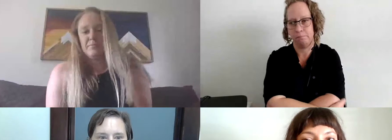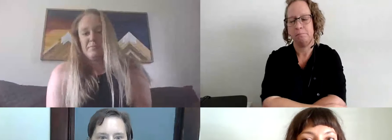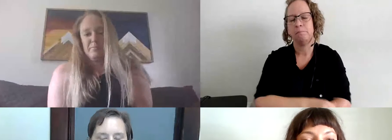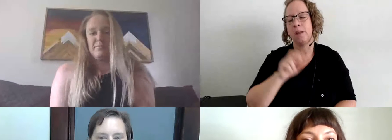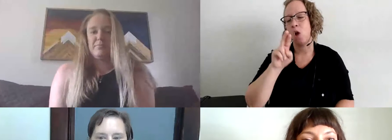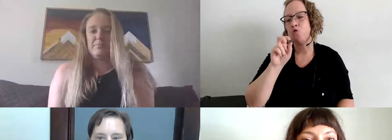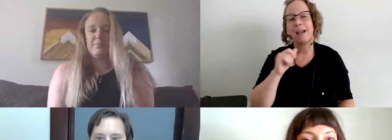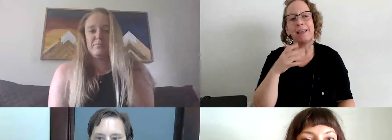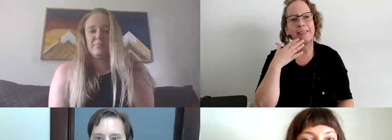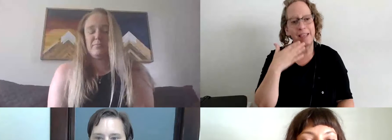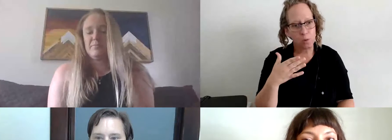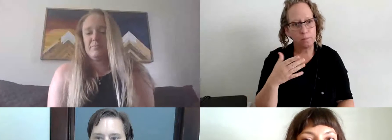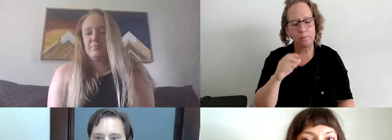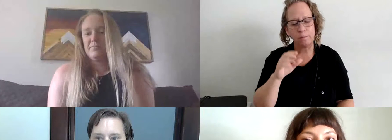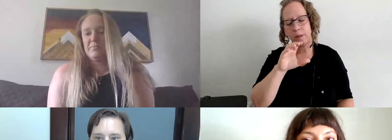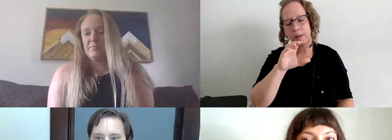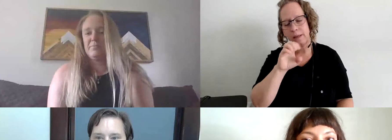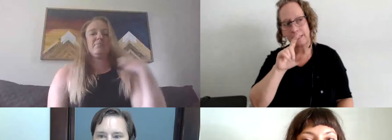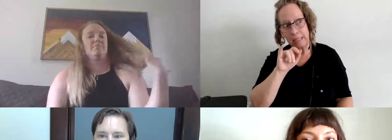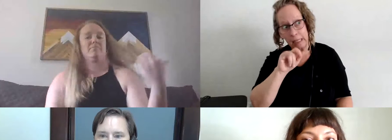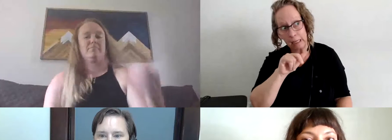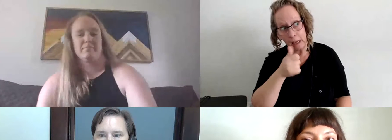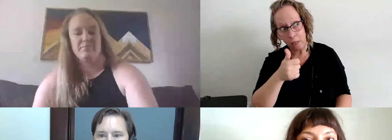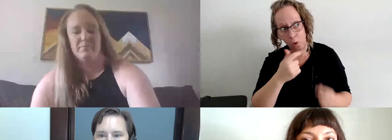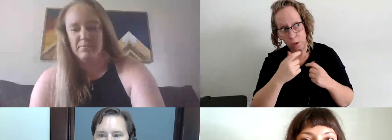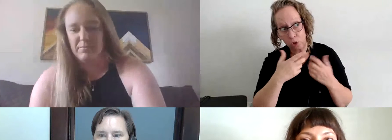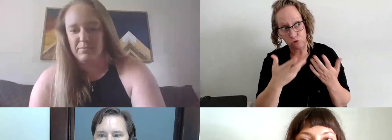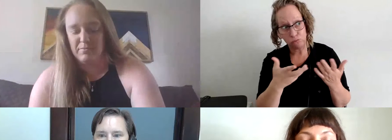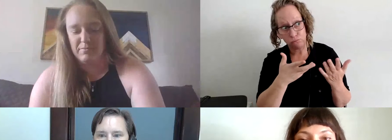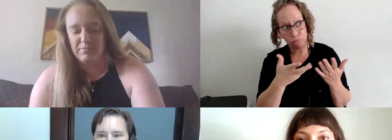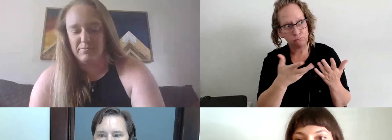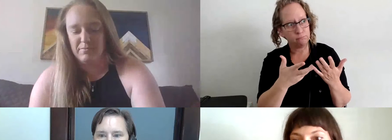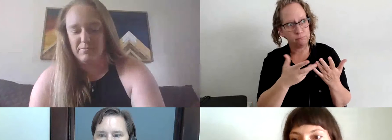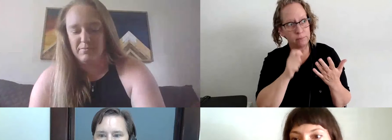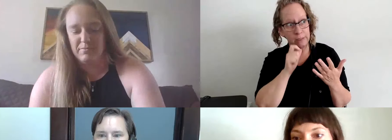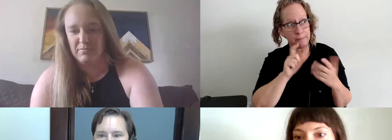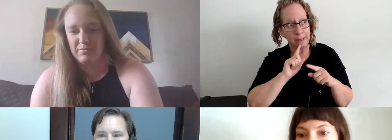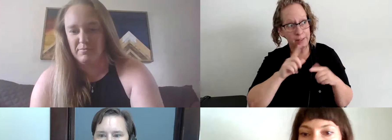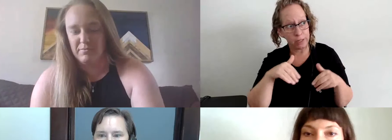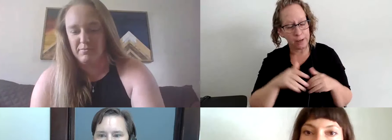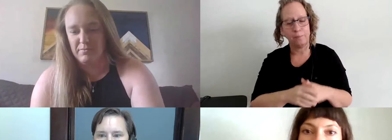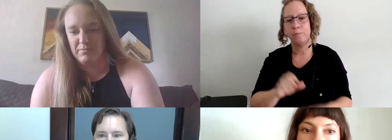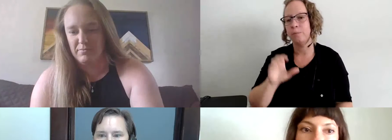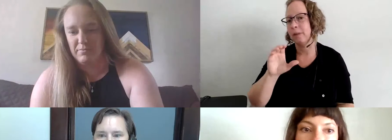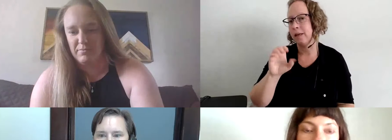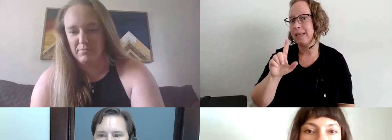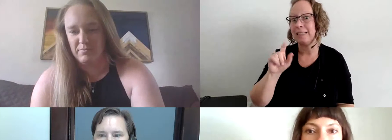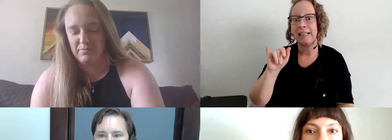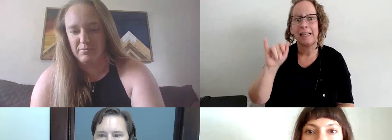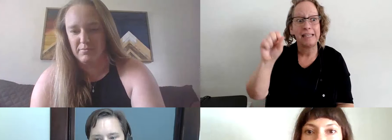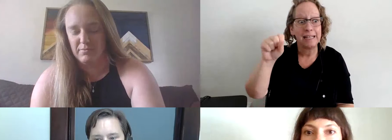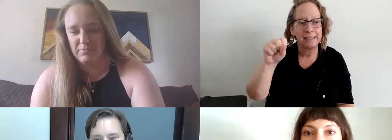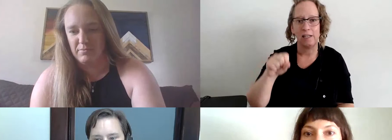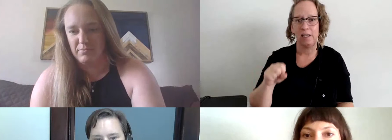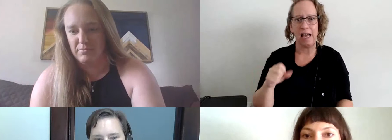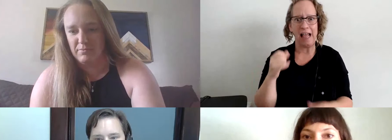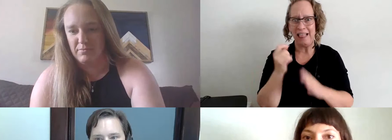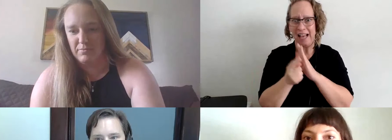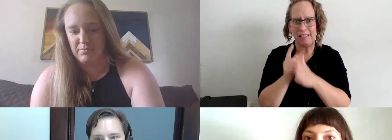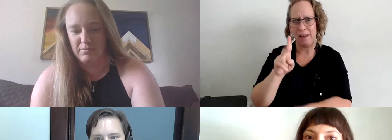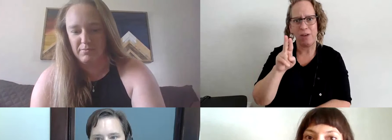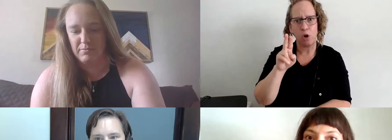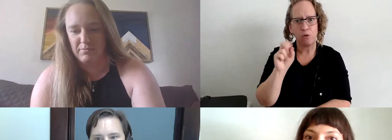Okay, thank you. Cecily, I want to come back to you. Any other questions that haven't been answered yet? Yeah, for a last-minute